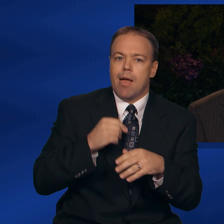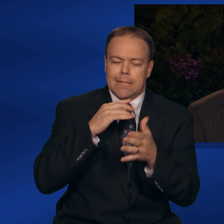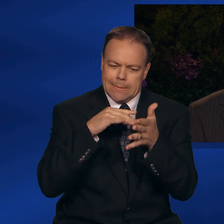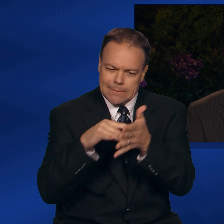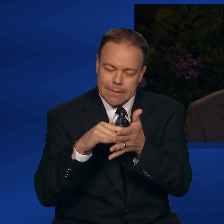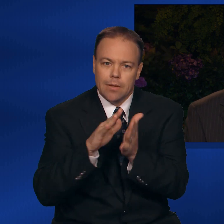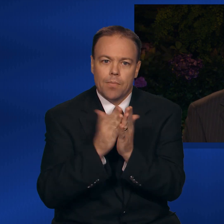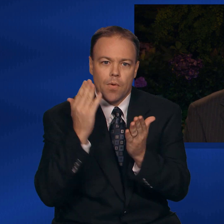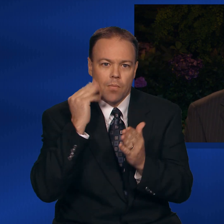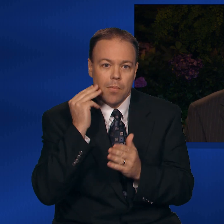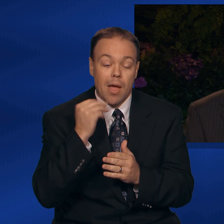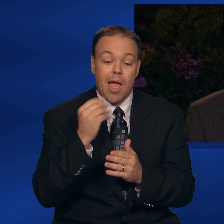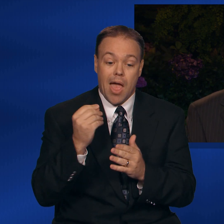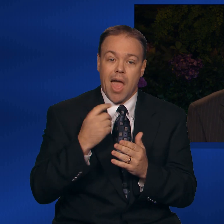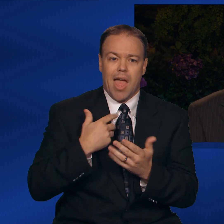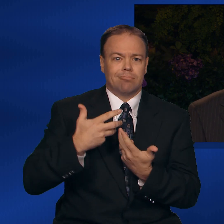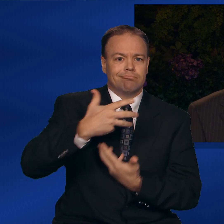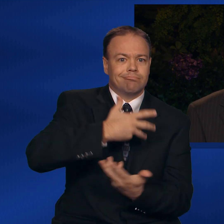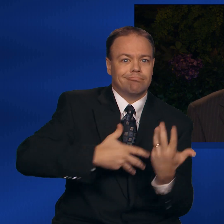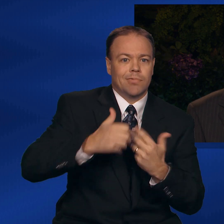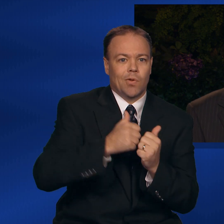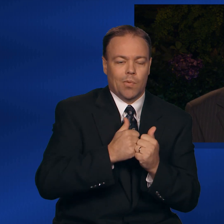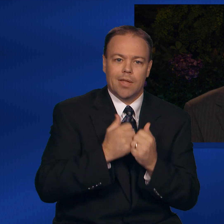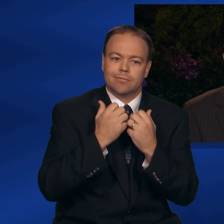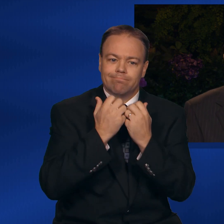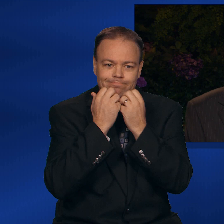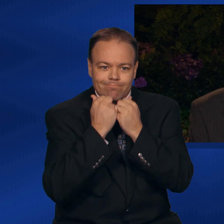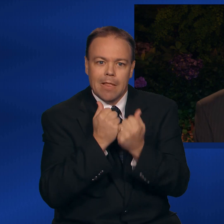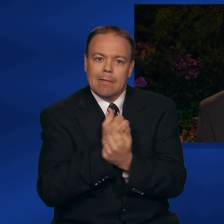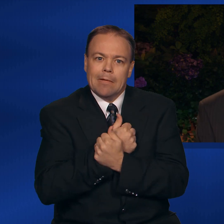the loving fellowship with members of the church.